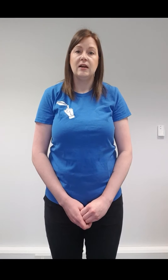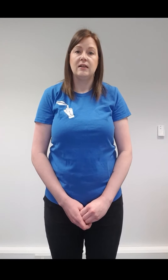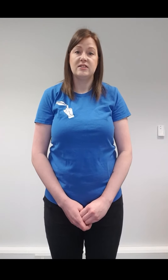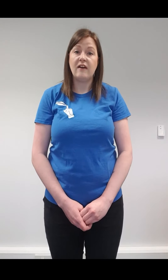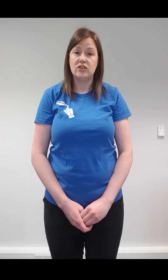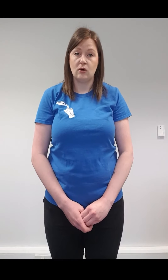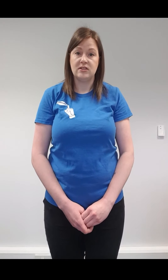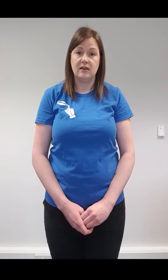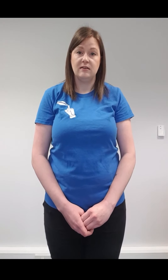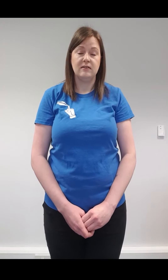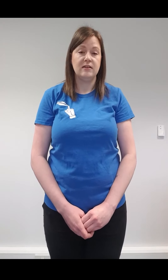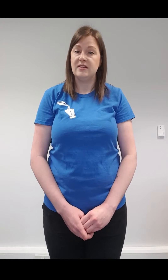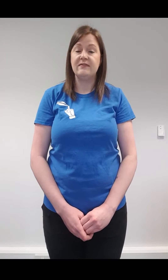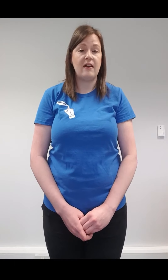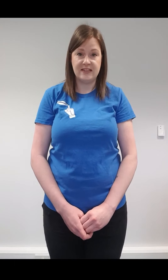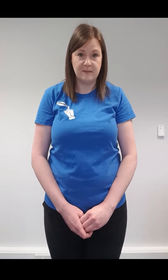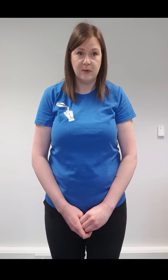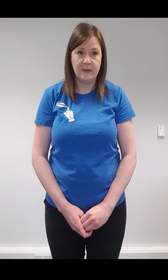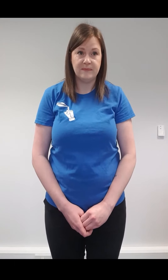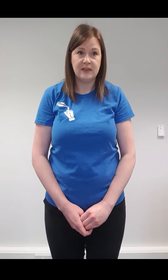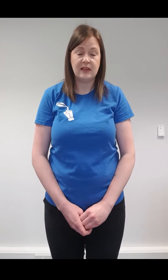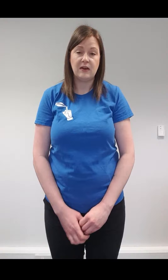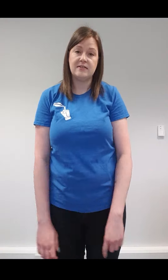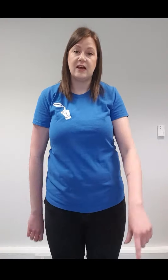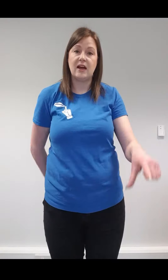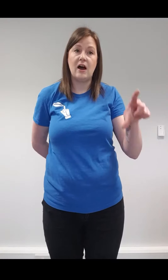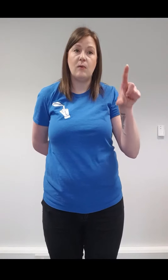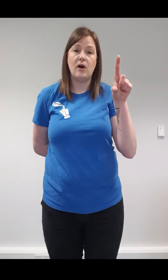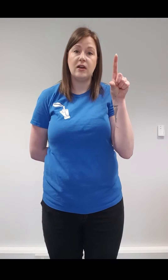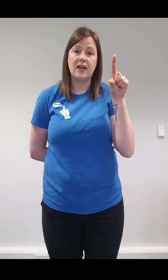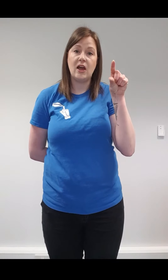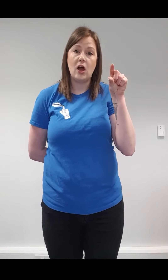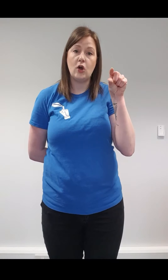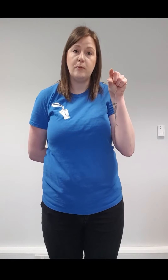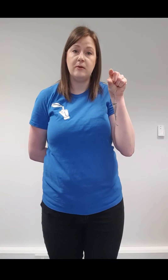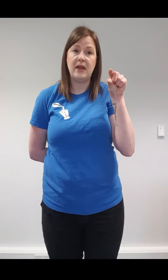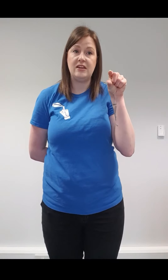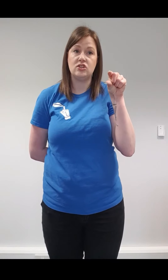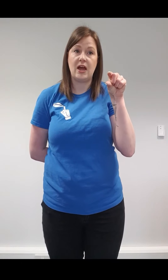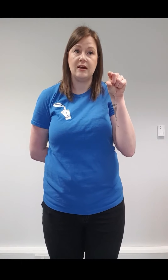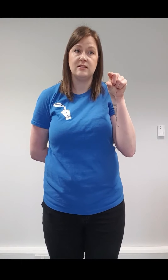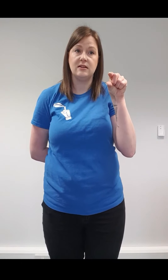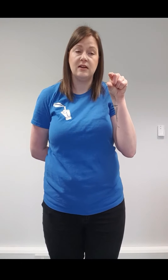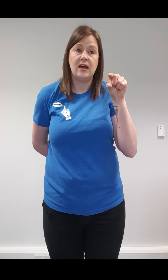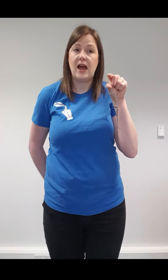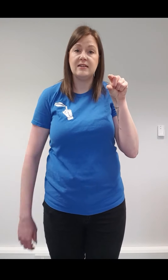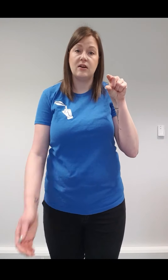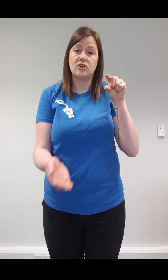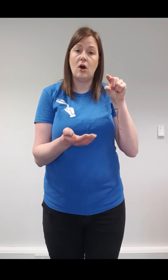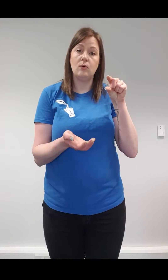The sign for doctor is a very simple one. We're going to take our working open pinched hand and it's going to hold